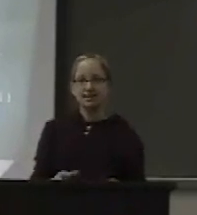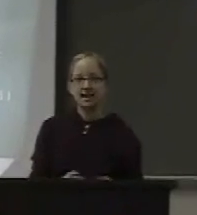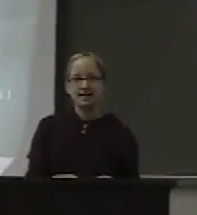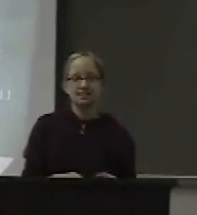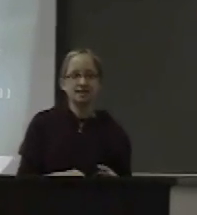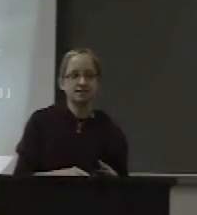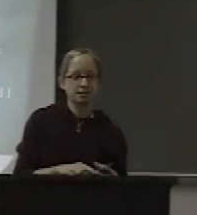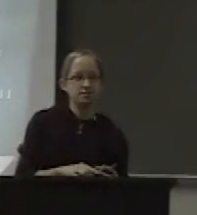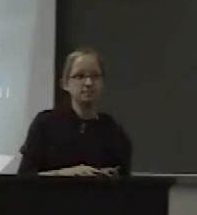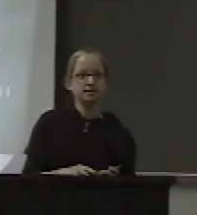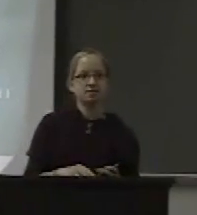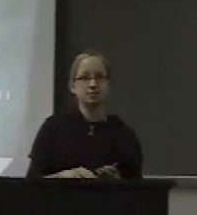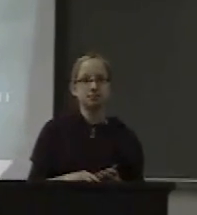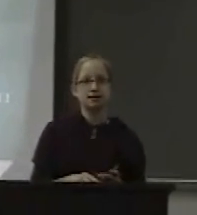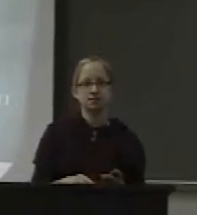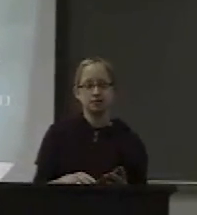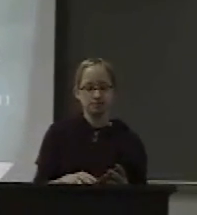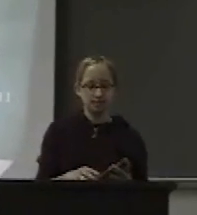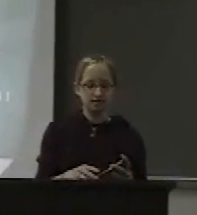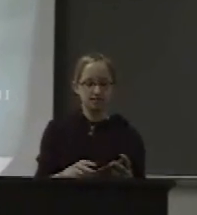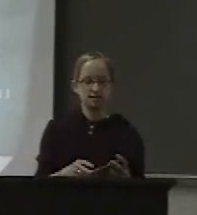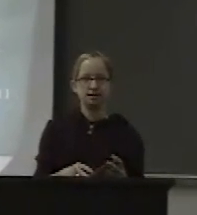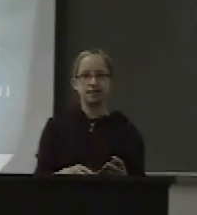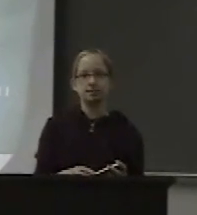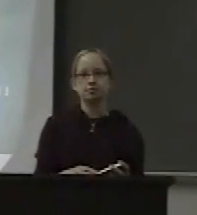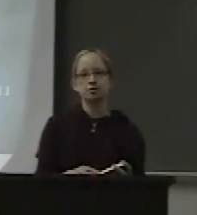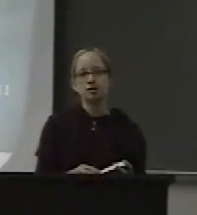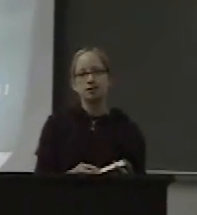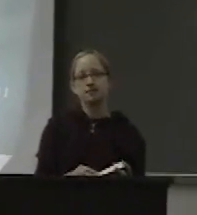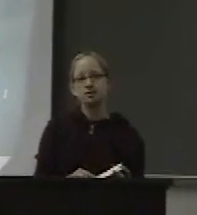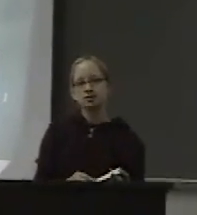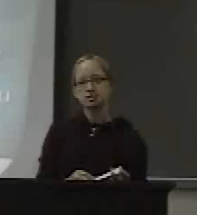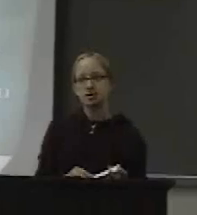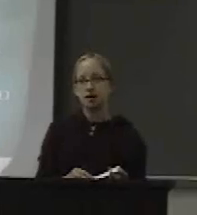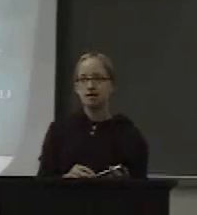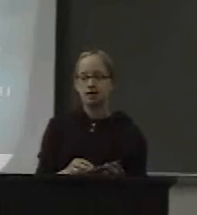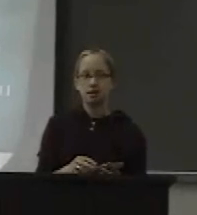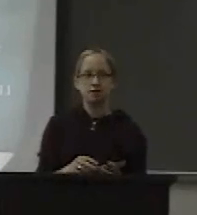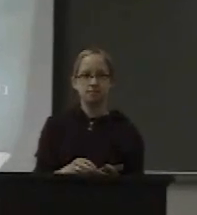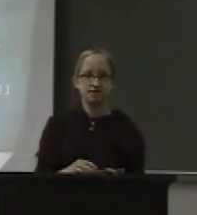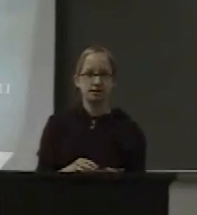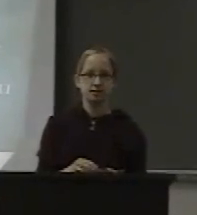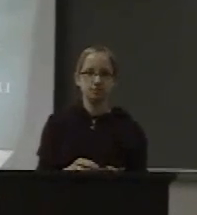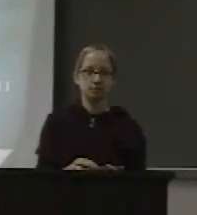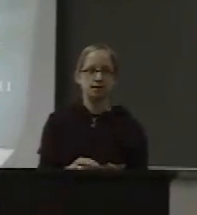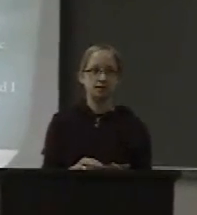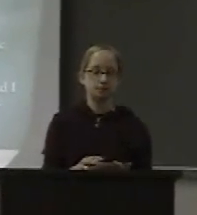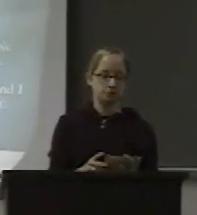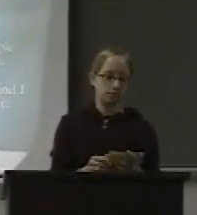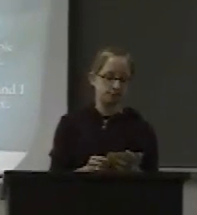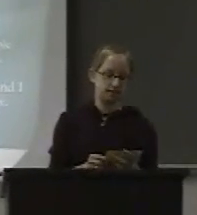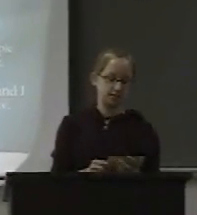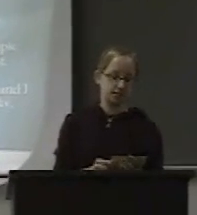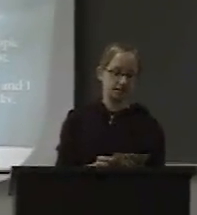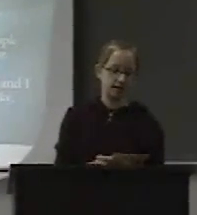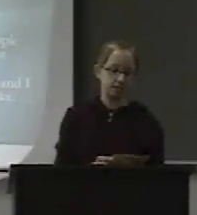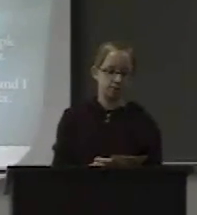Today I'd like to speak to you about learning American Sign Language. First I'll start off by telling you what American Sign Language